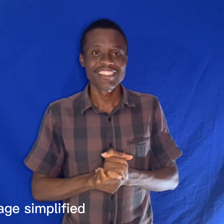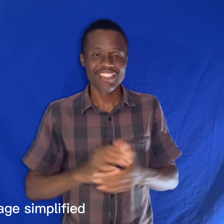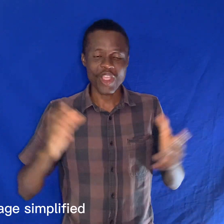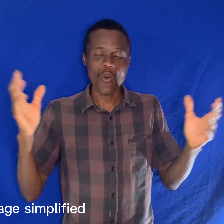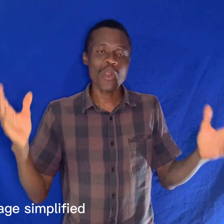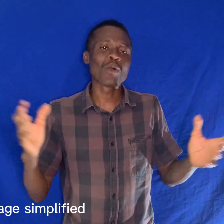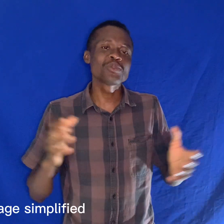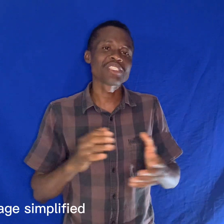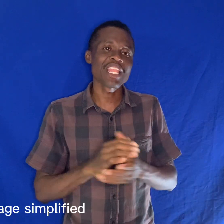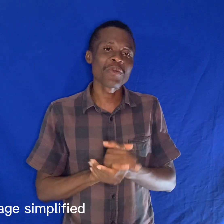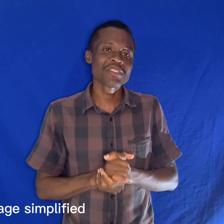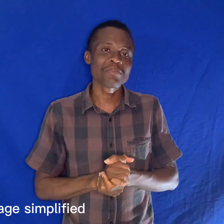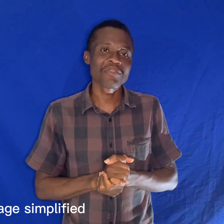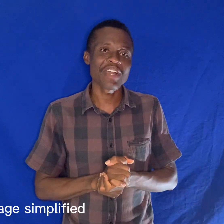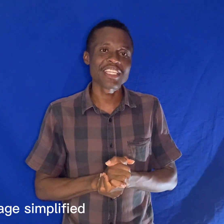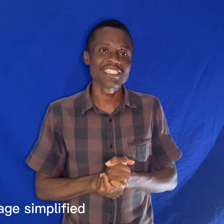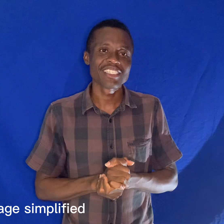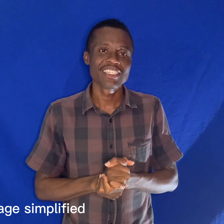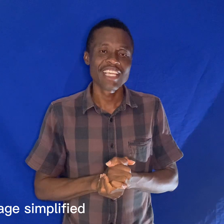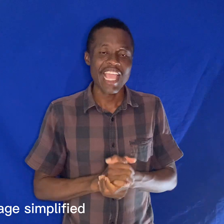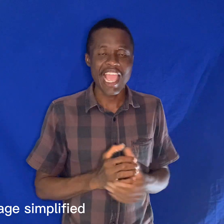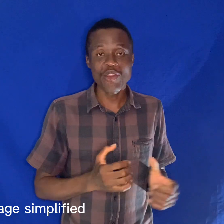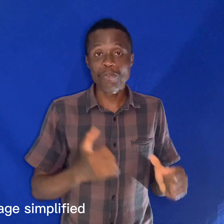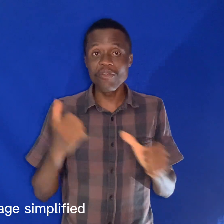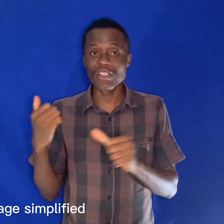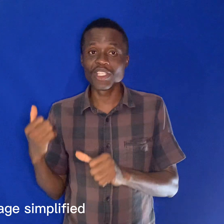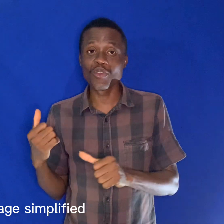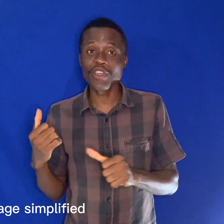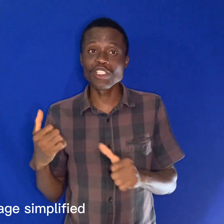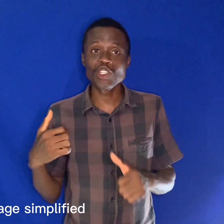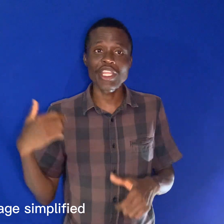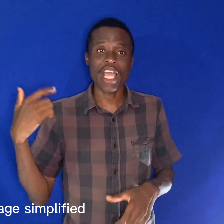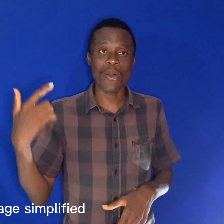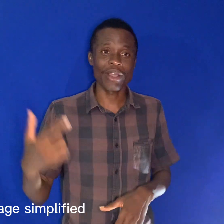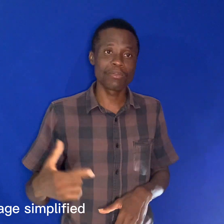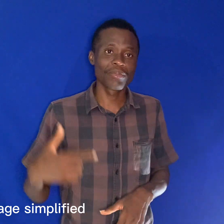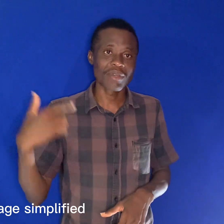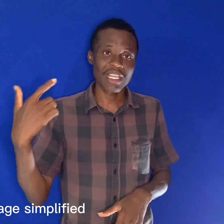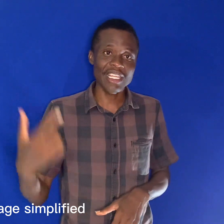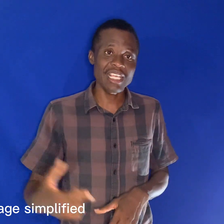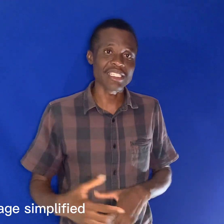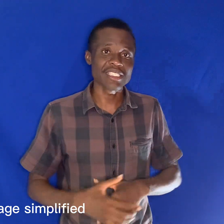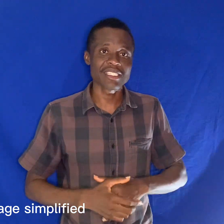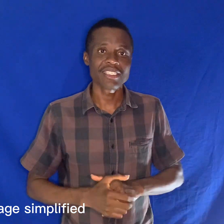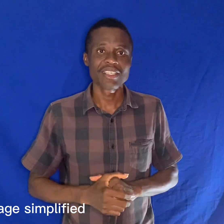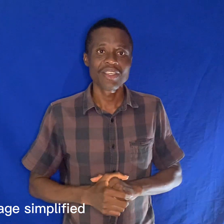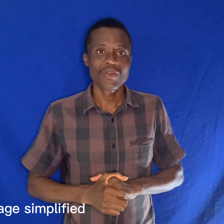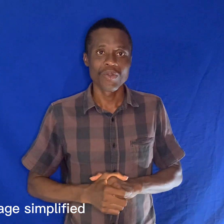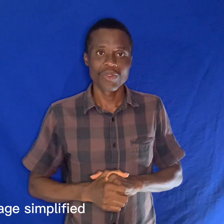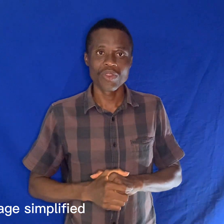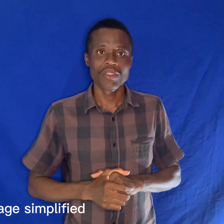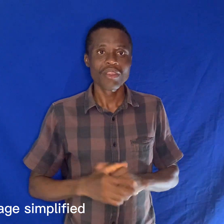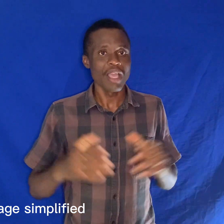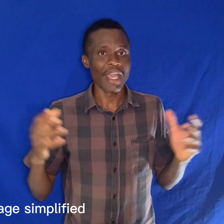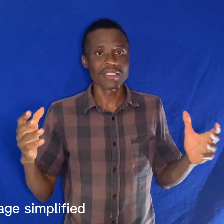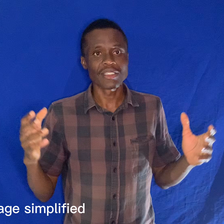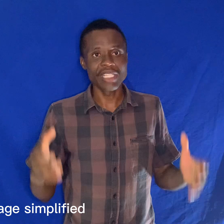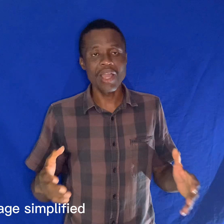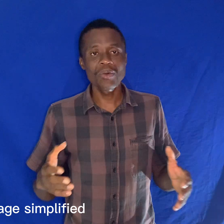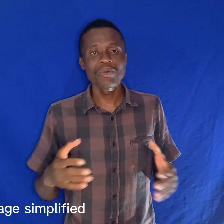You're welcome to Sign Language Simplified. I know previously you've enjoyed our classes, and now